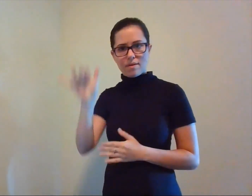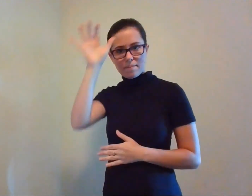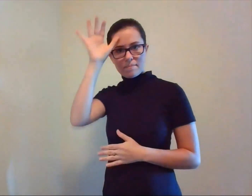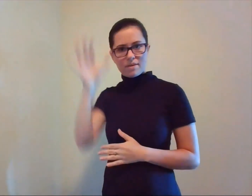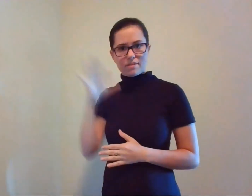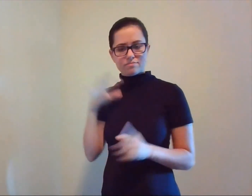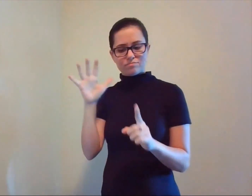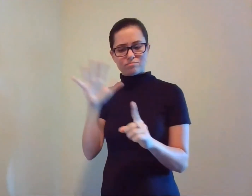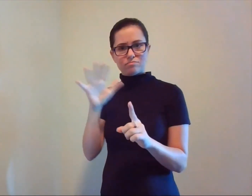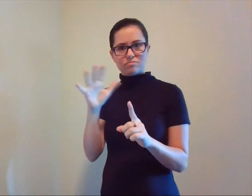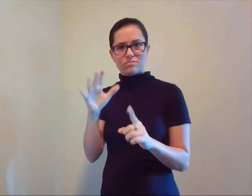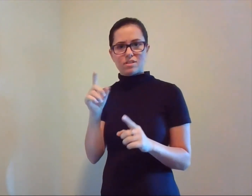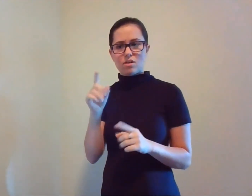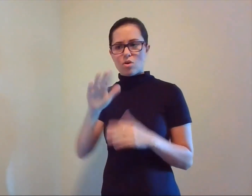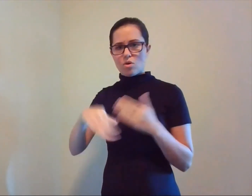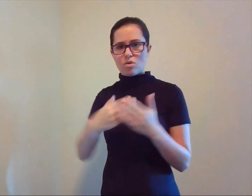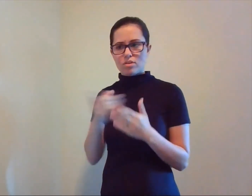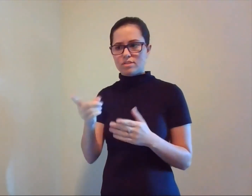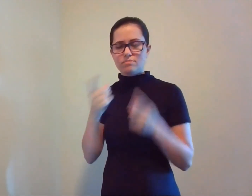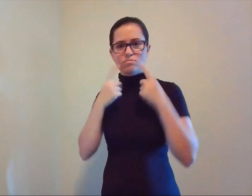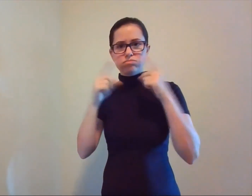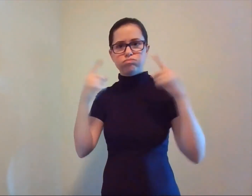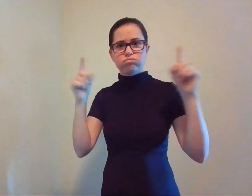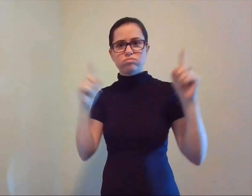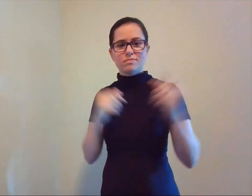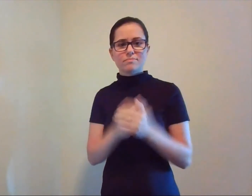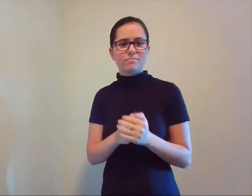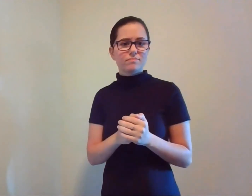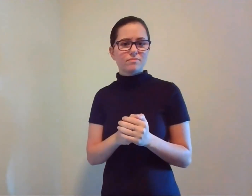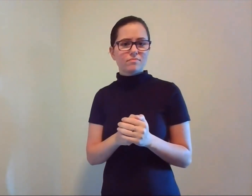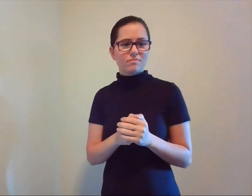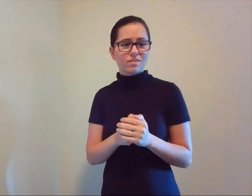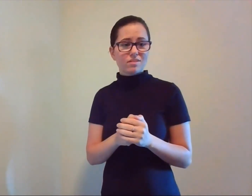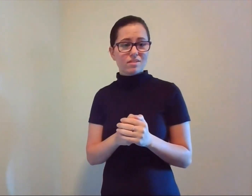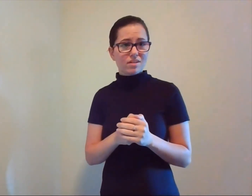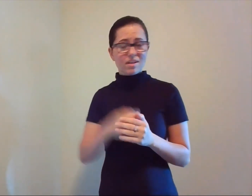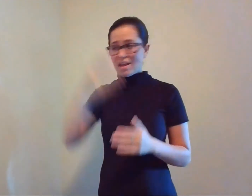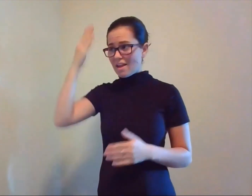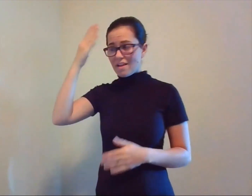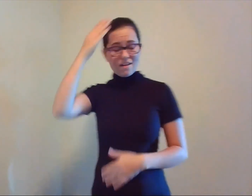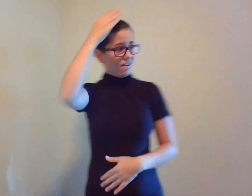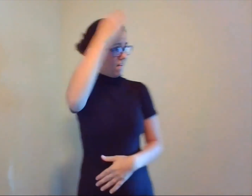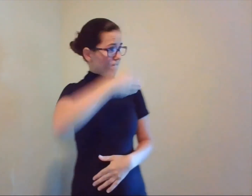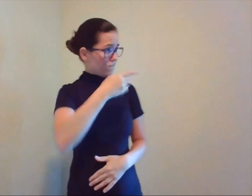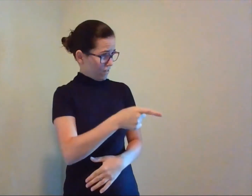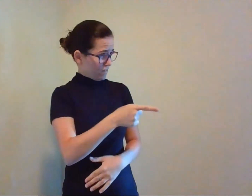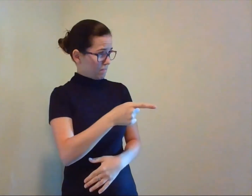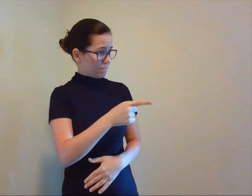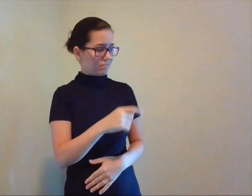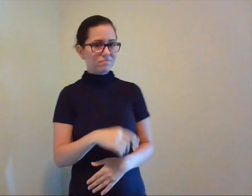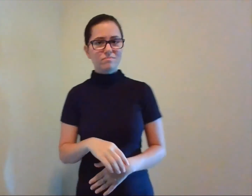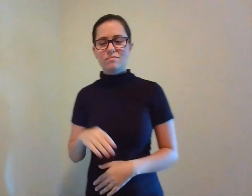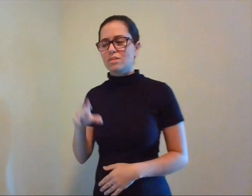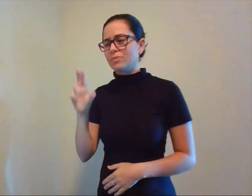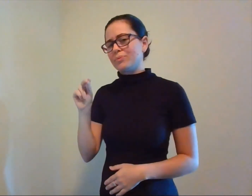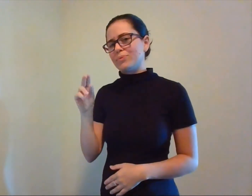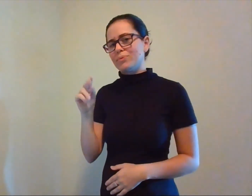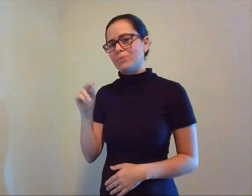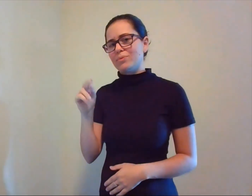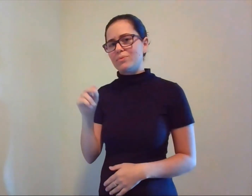No. He had left. You were still in the lounger watching. Yeah, Watch Mojo. I went into a Mark